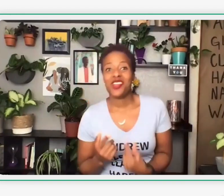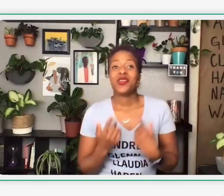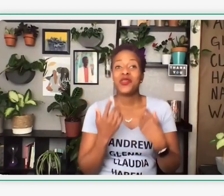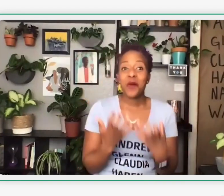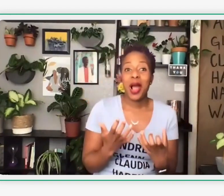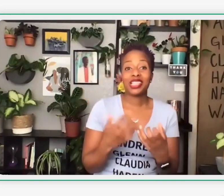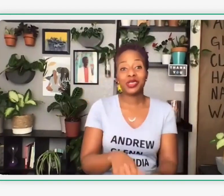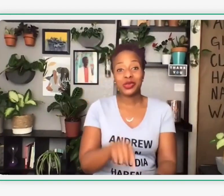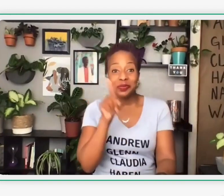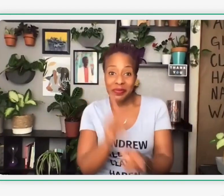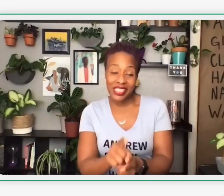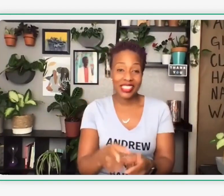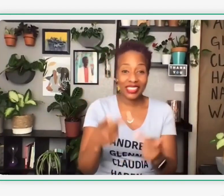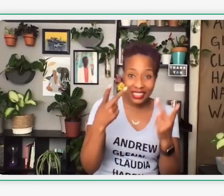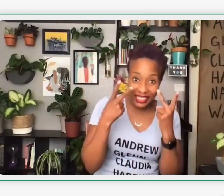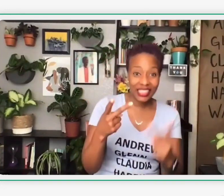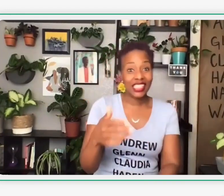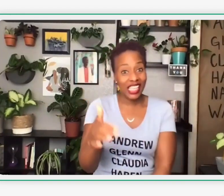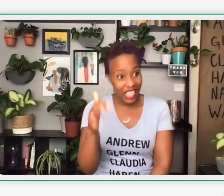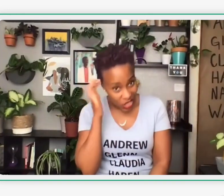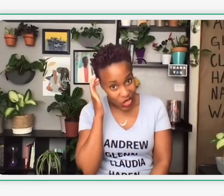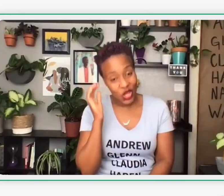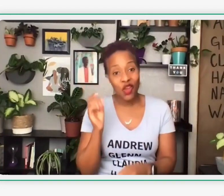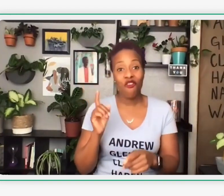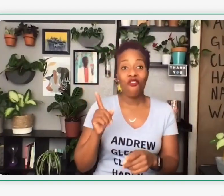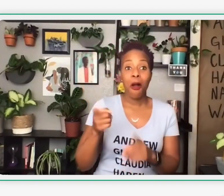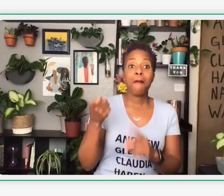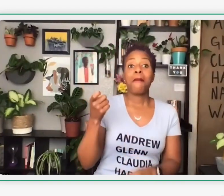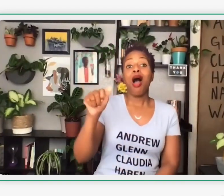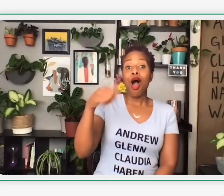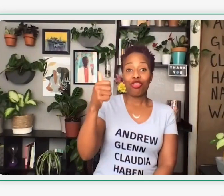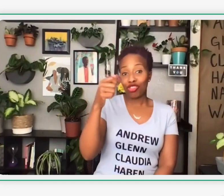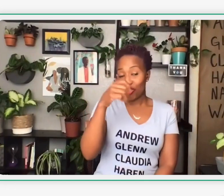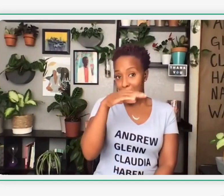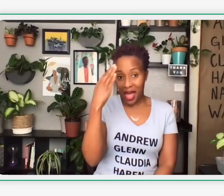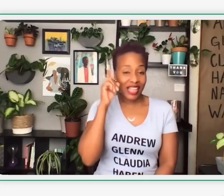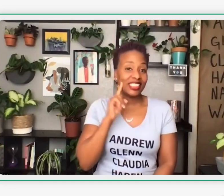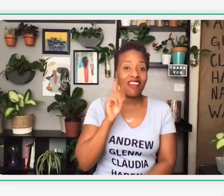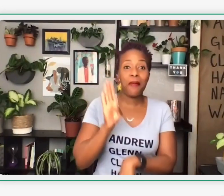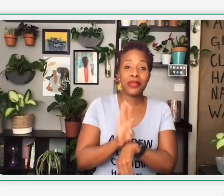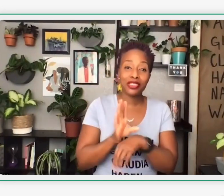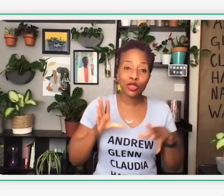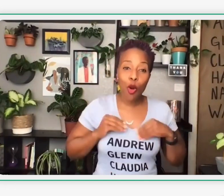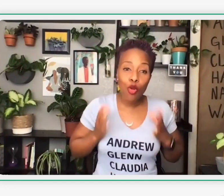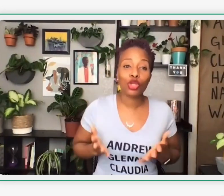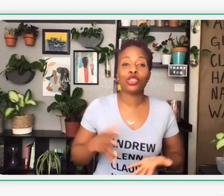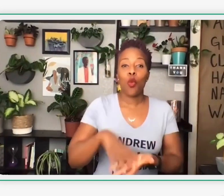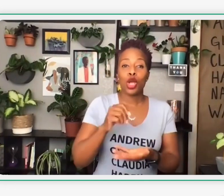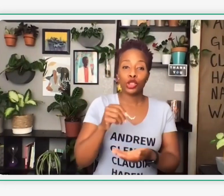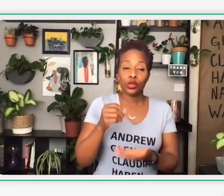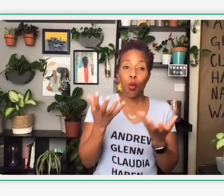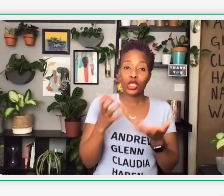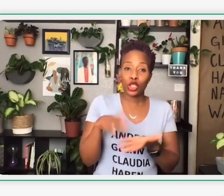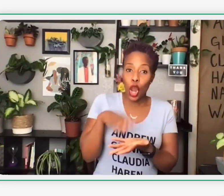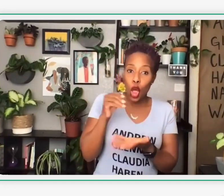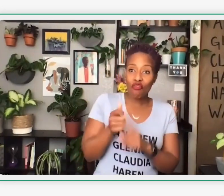waiting to meet our panelists and get to know other Black deaf-owned business owners.